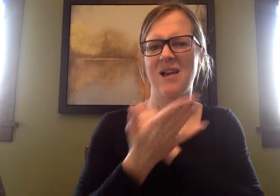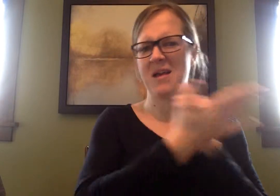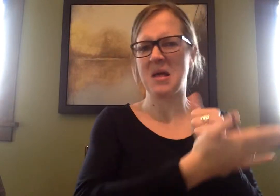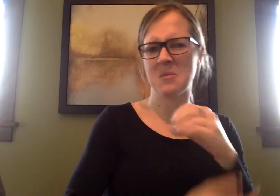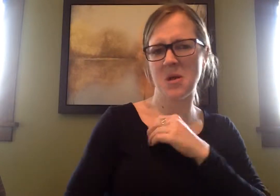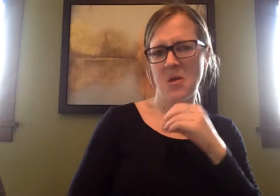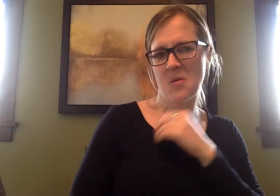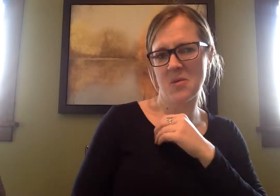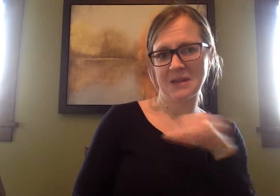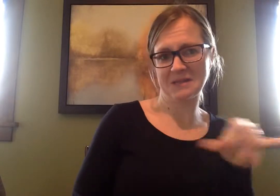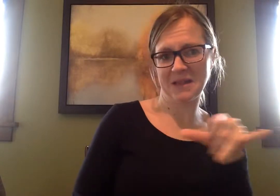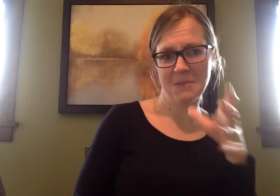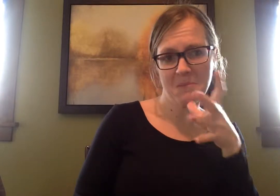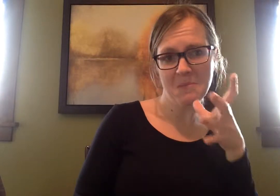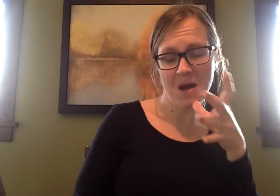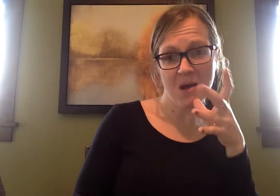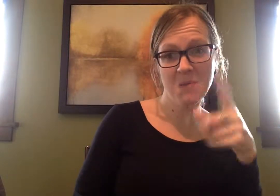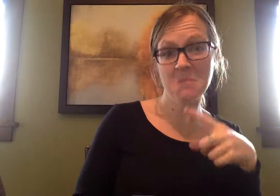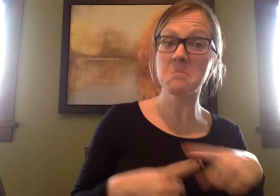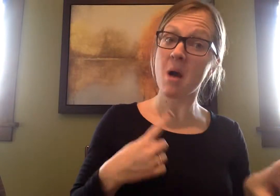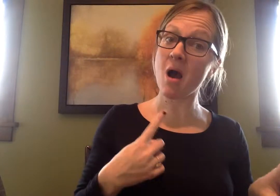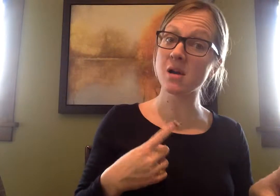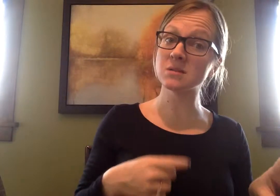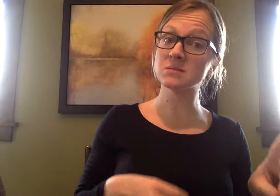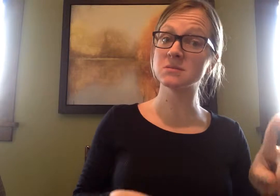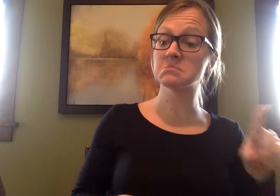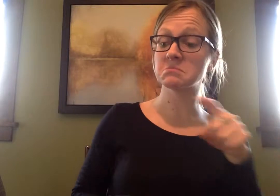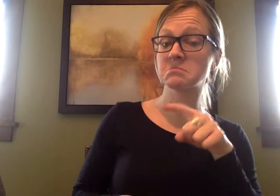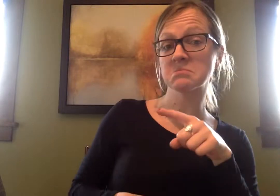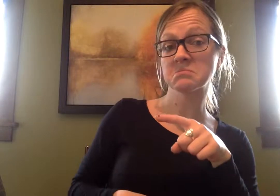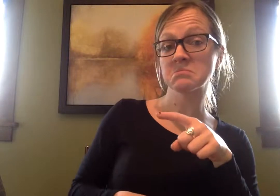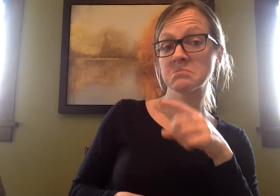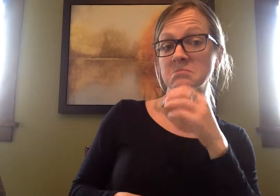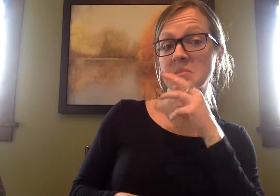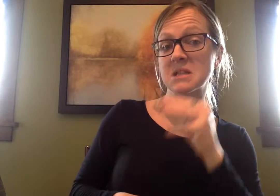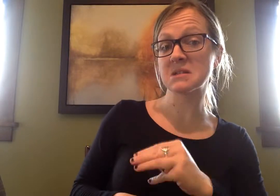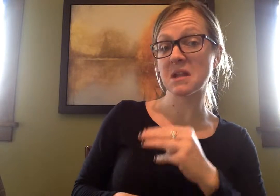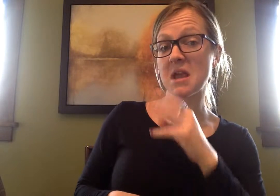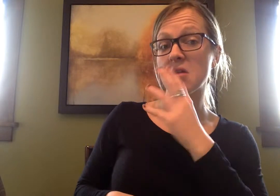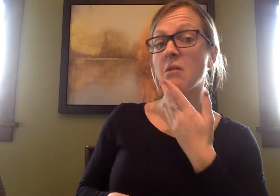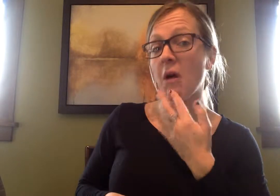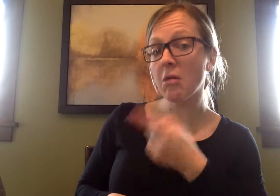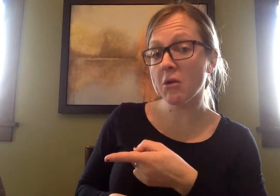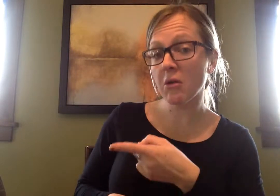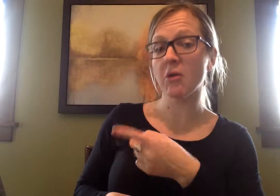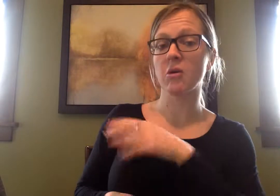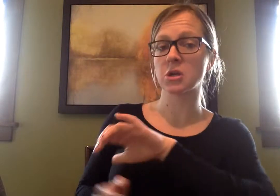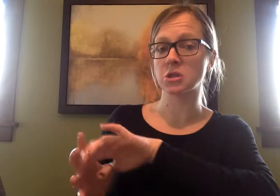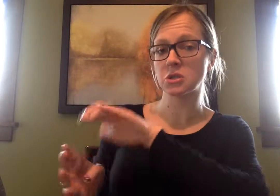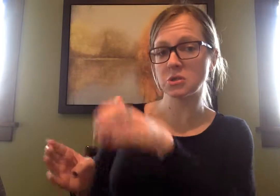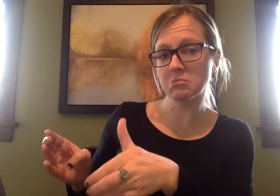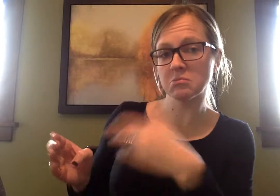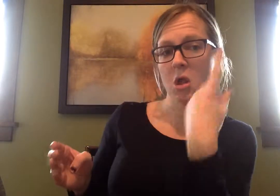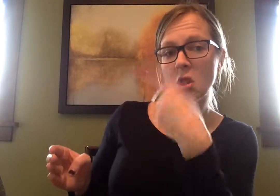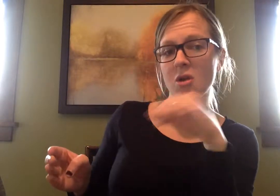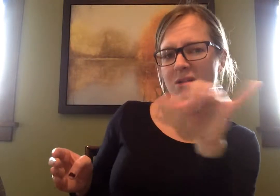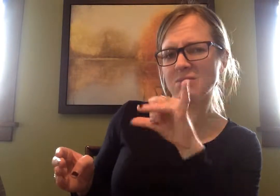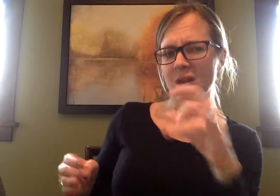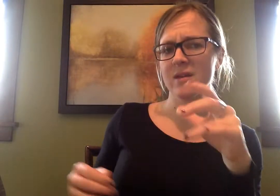hippo could. But since Mzee's coloring and rounded shape are similar to a hippo's, it's